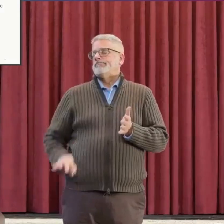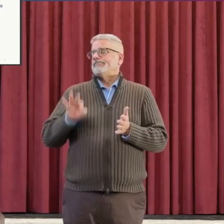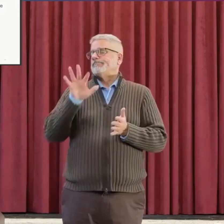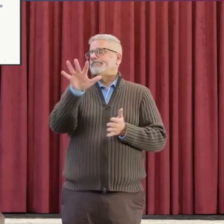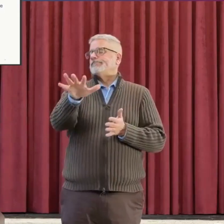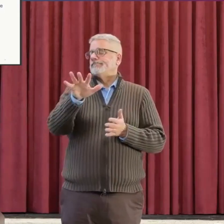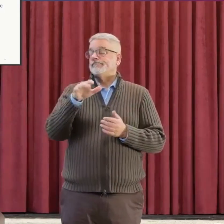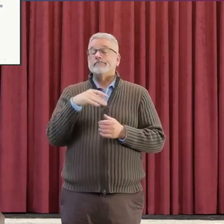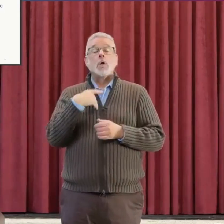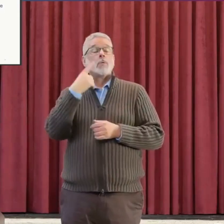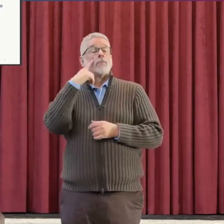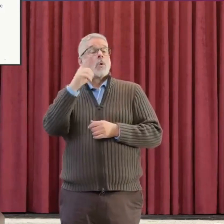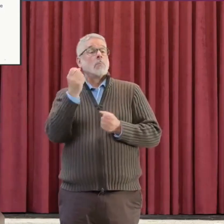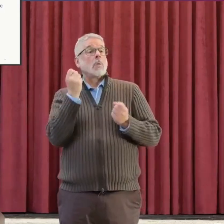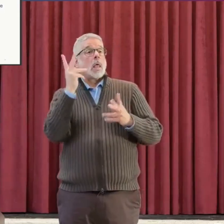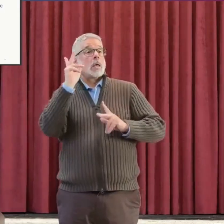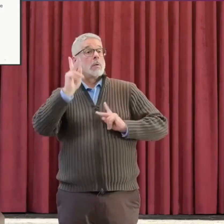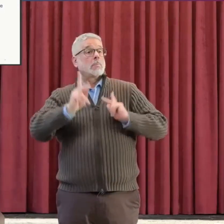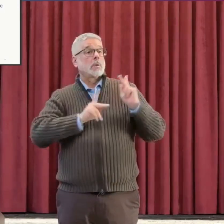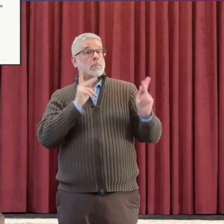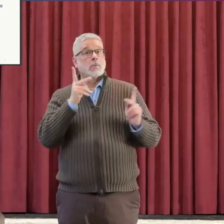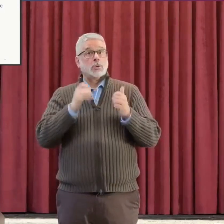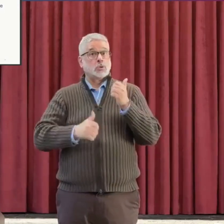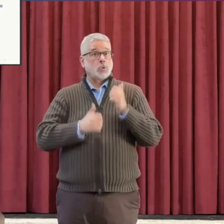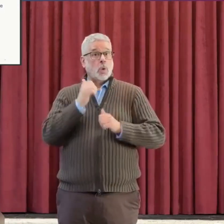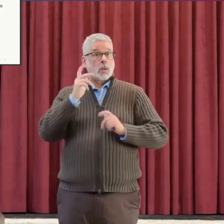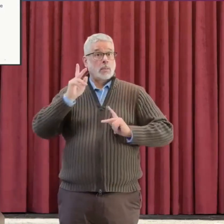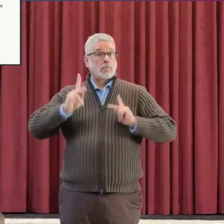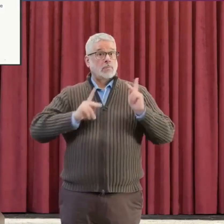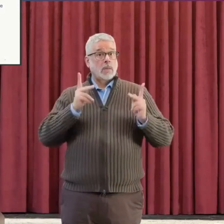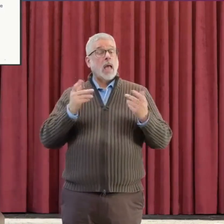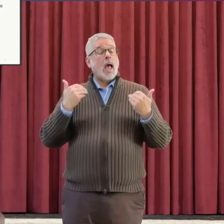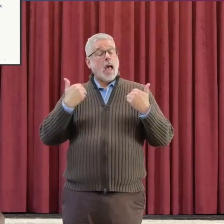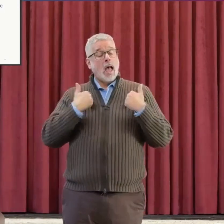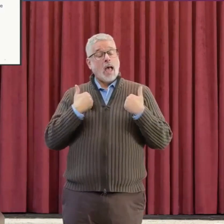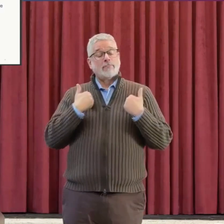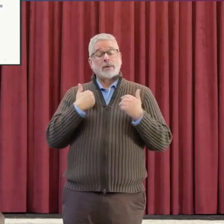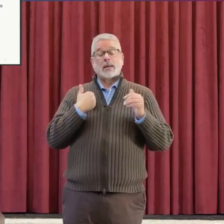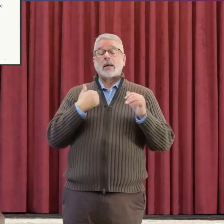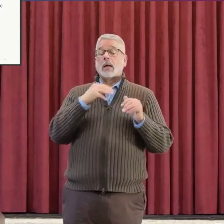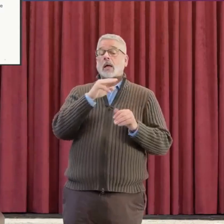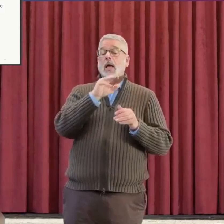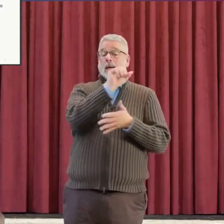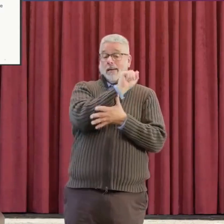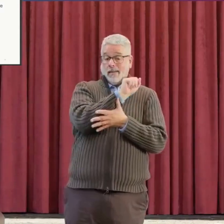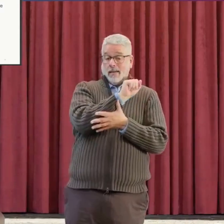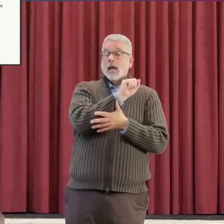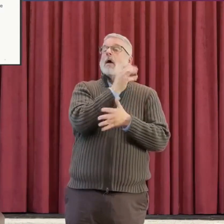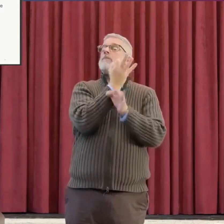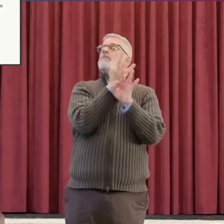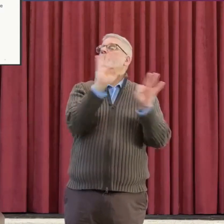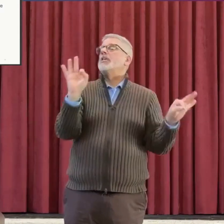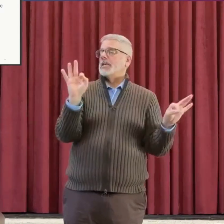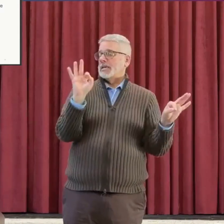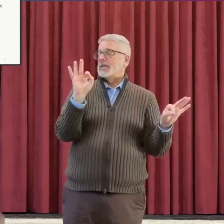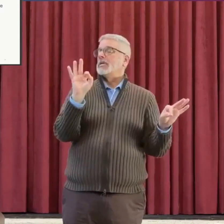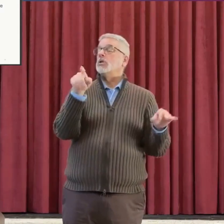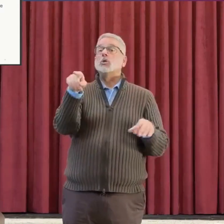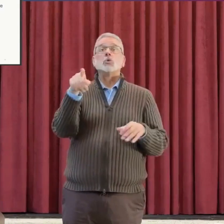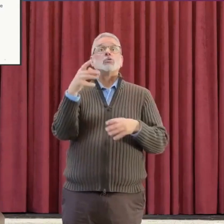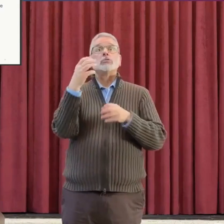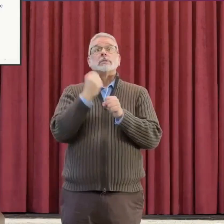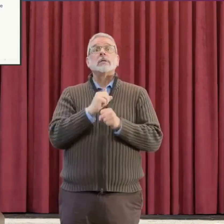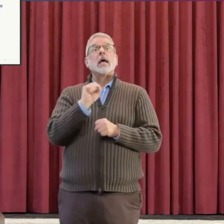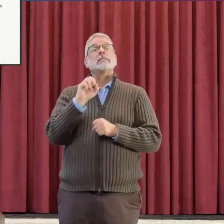So for many people, for majority of the people, having Medicare Part A is free. So basically, if you can